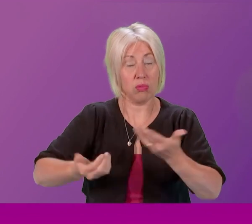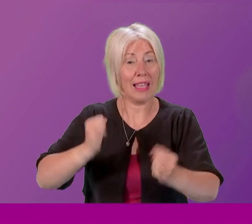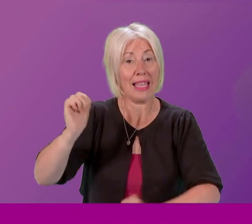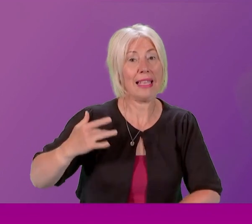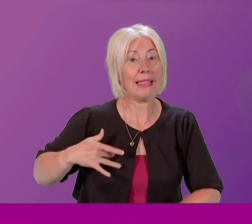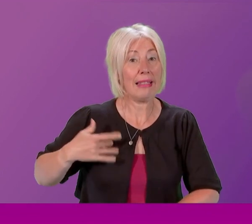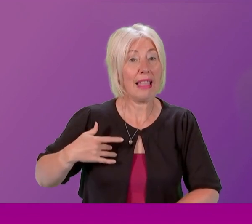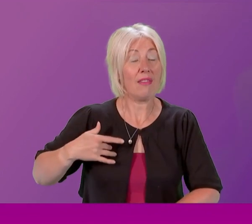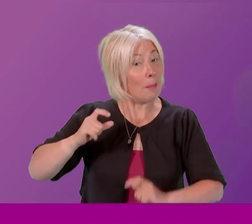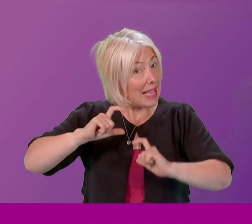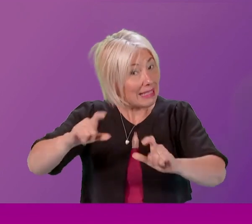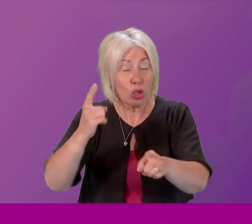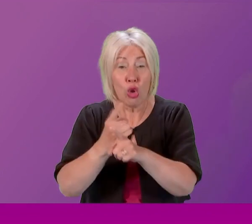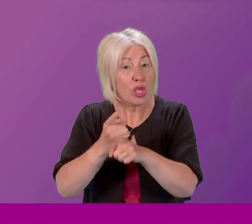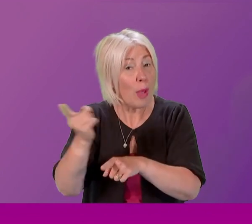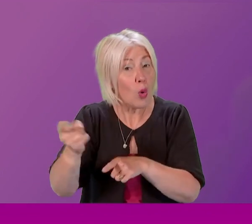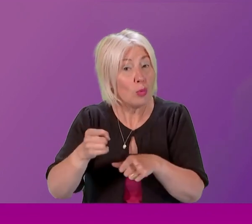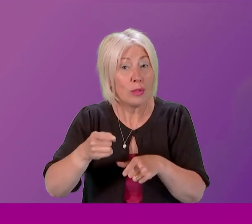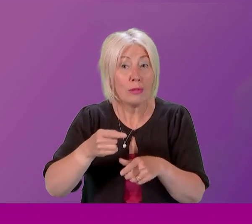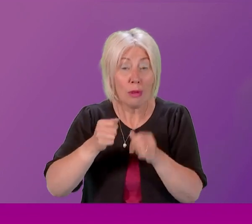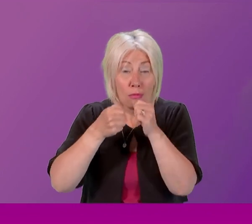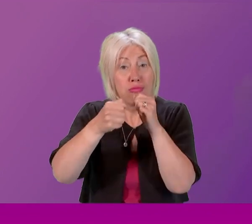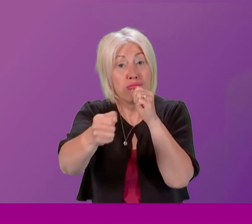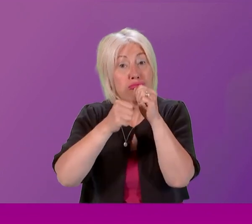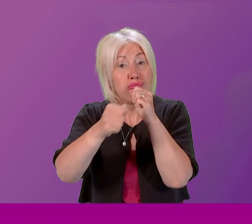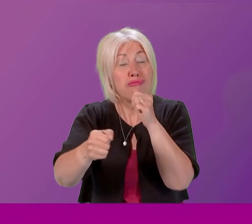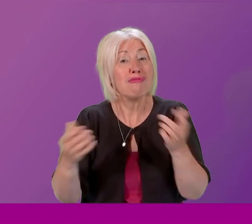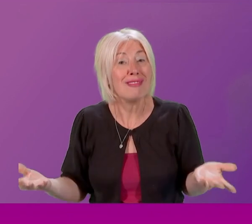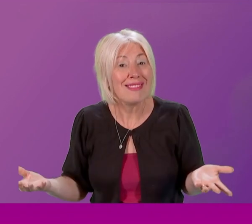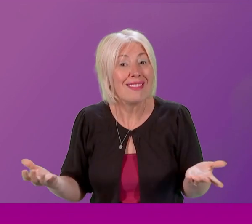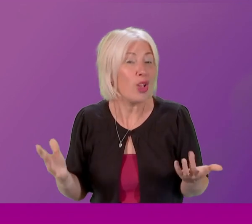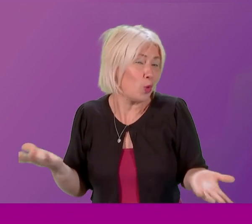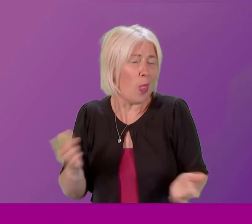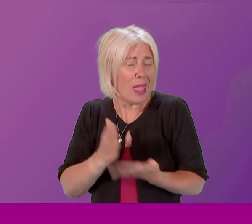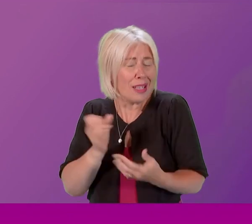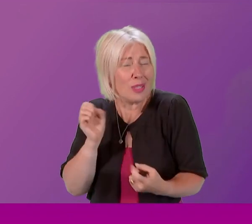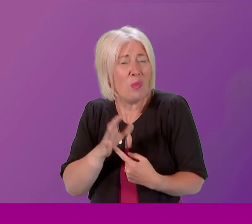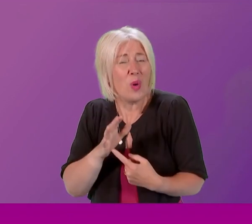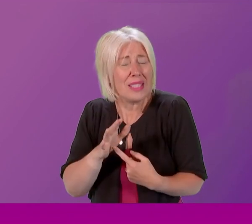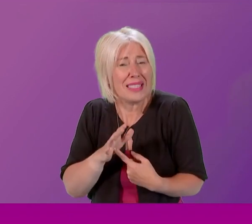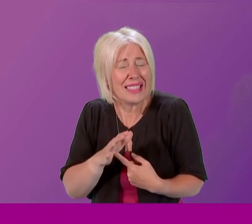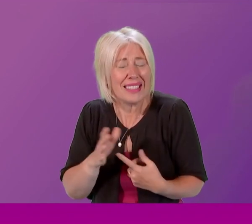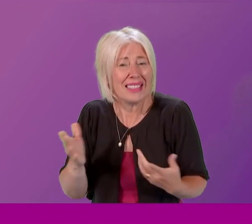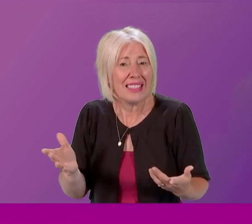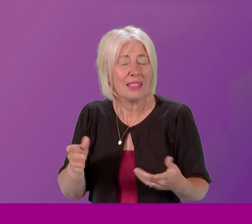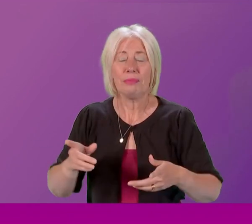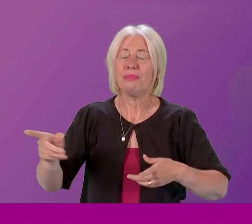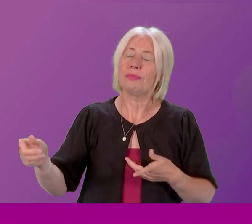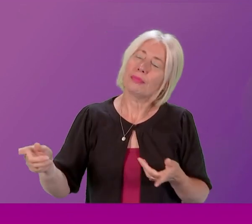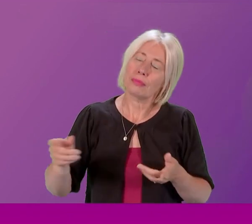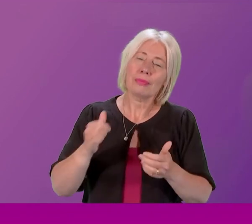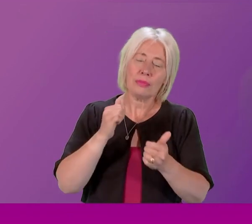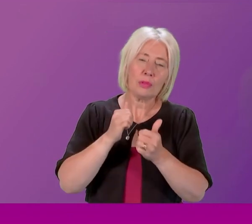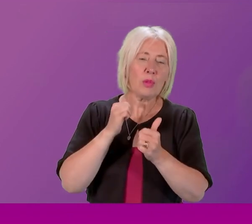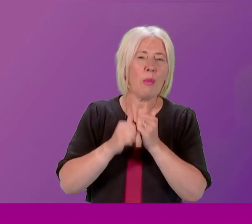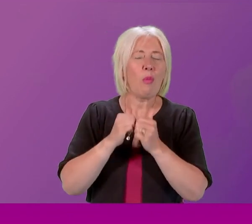And he still talks about it. So there you go, you know. And I think that's really important. And he talks about it where, you